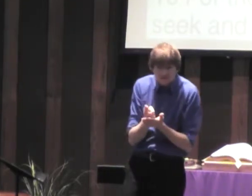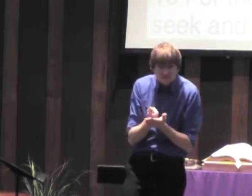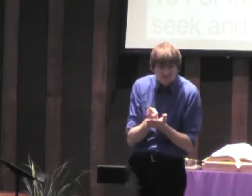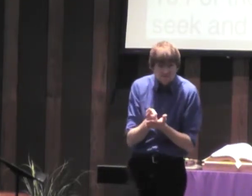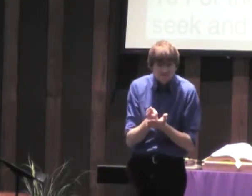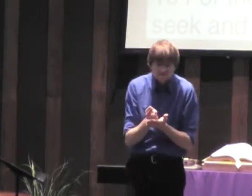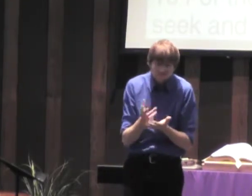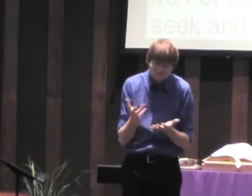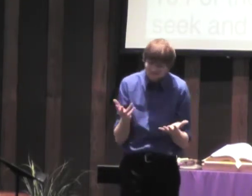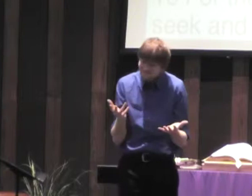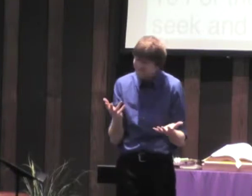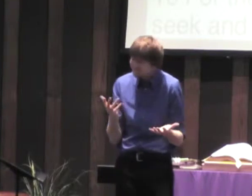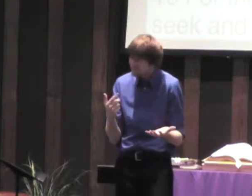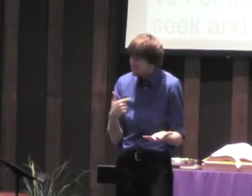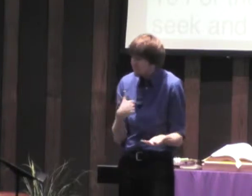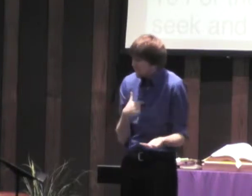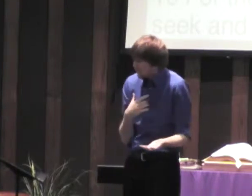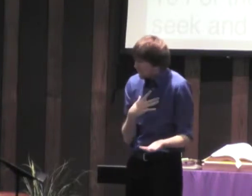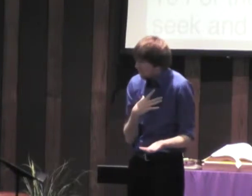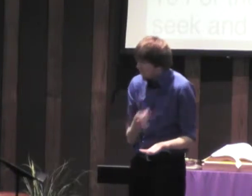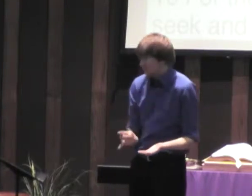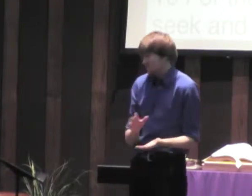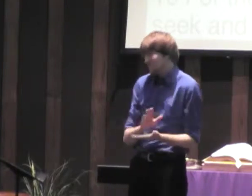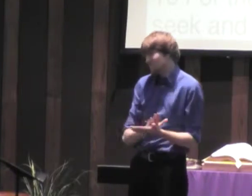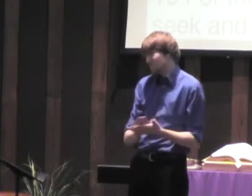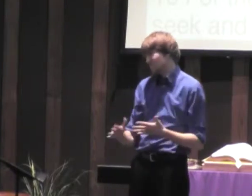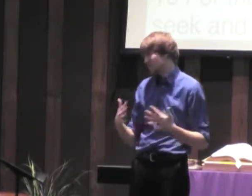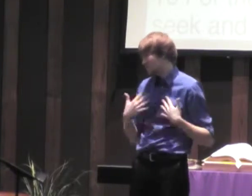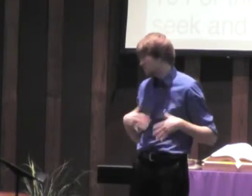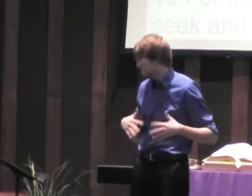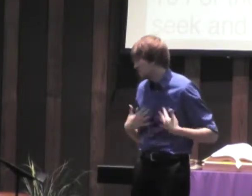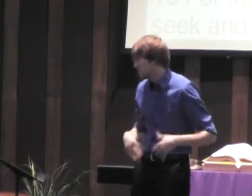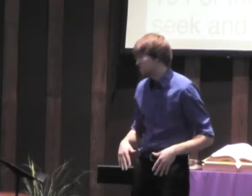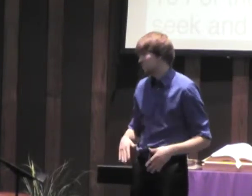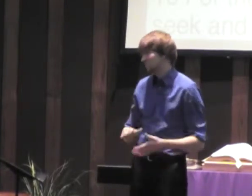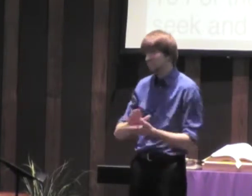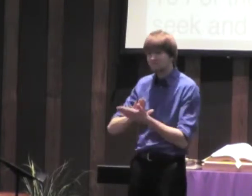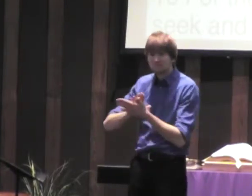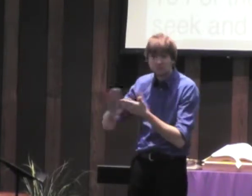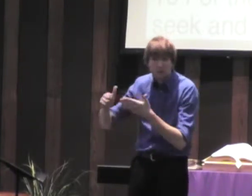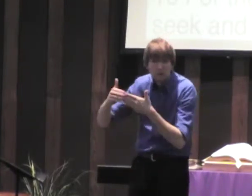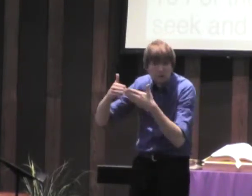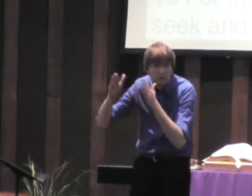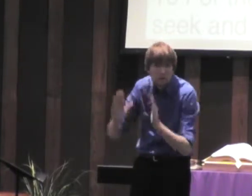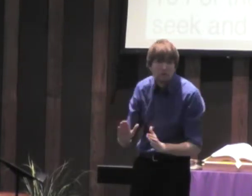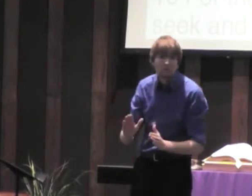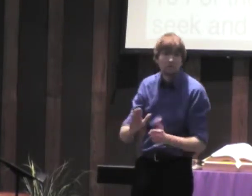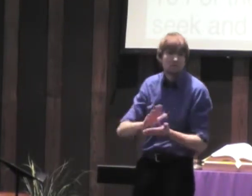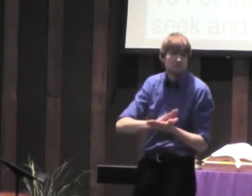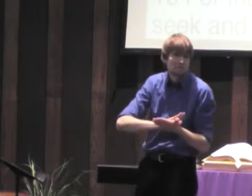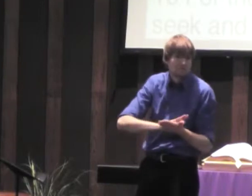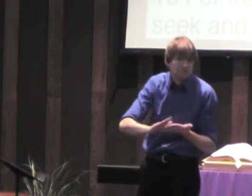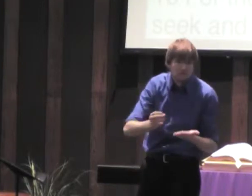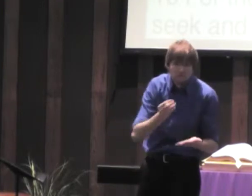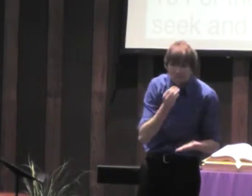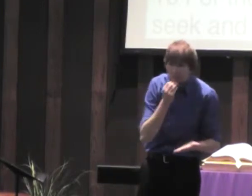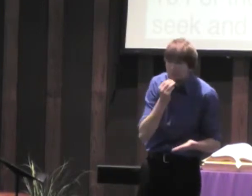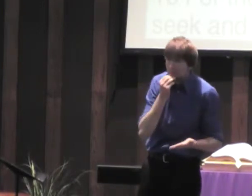can't quit. And to tell you the truth, I like nice clothes and a nice house